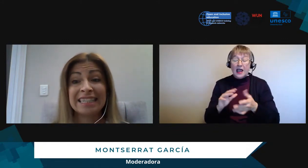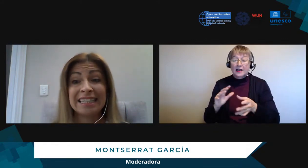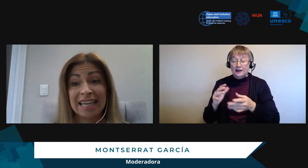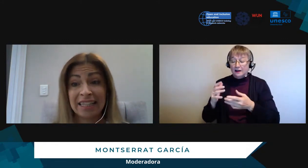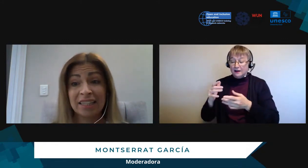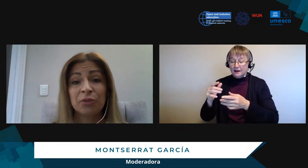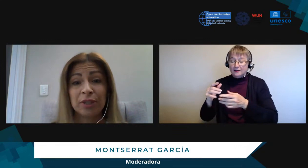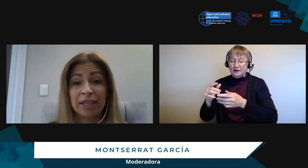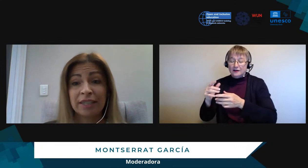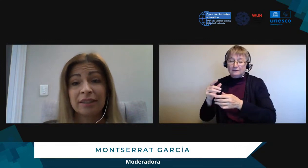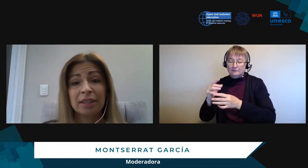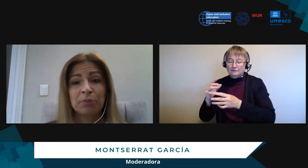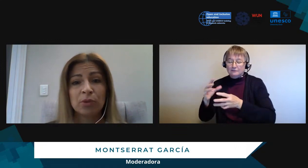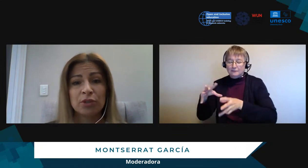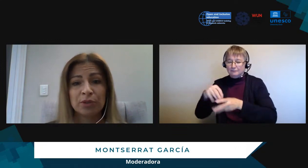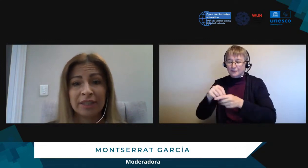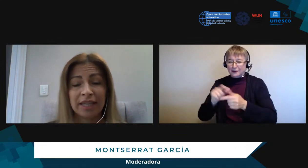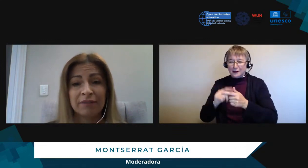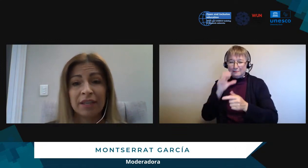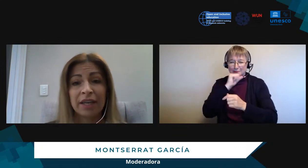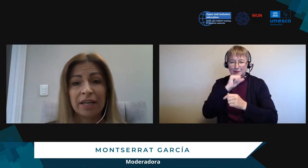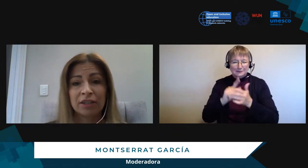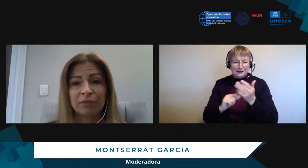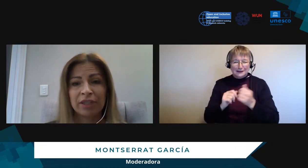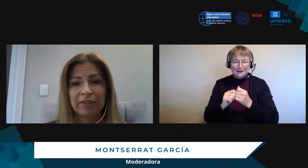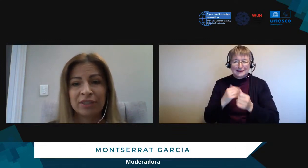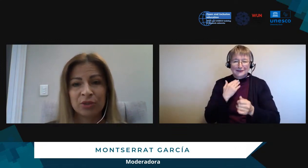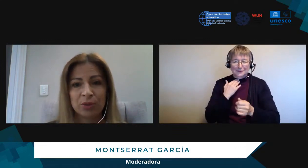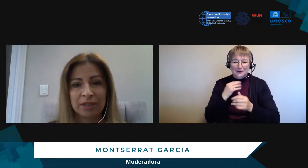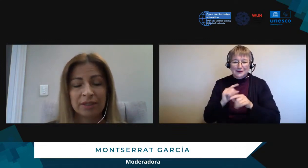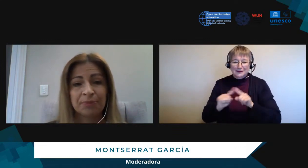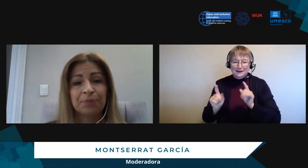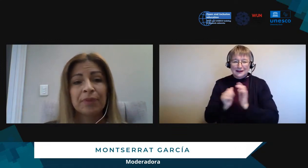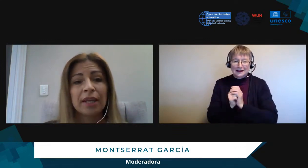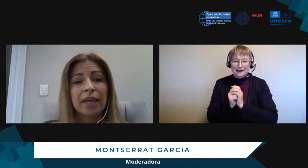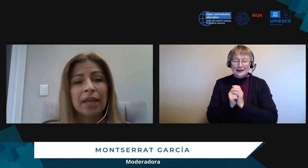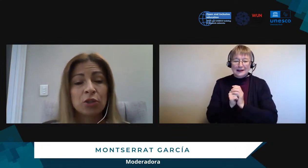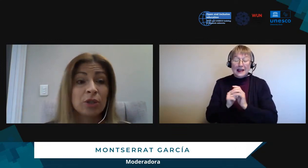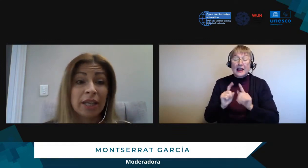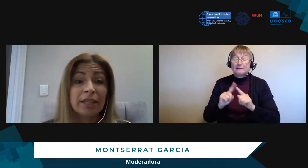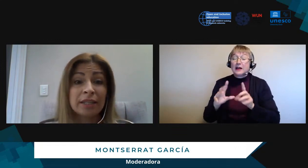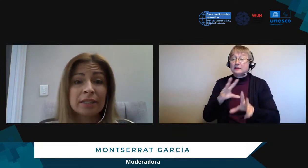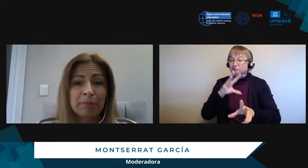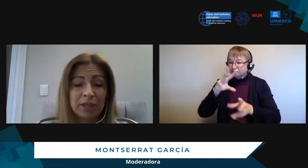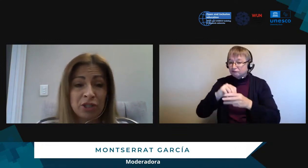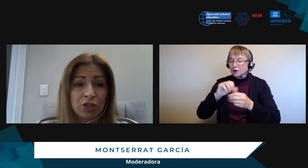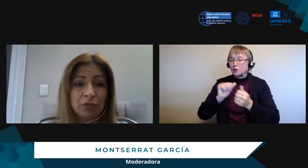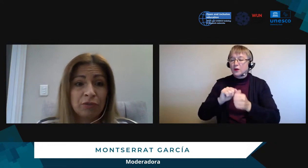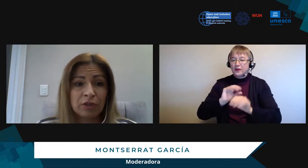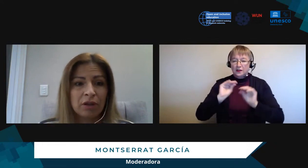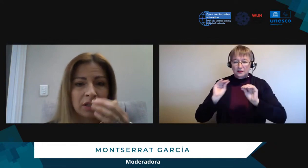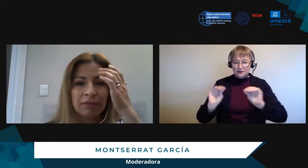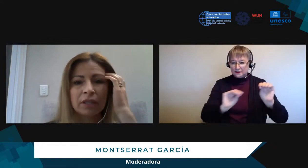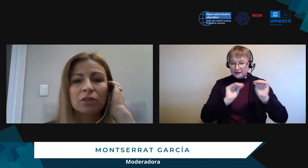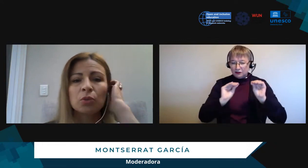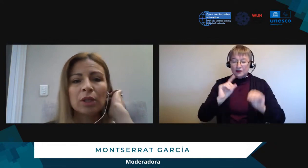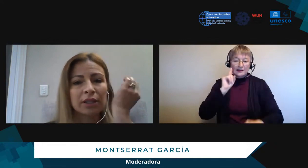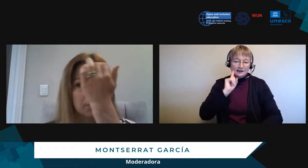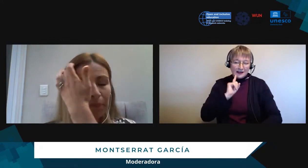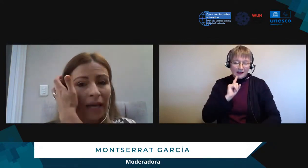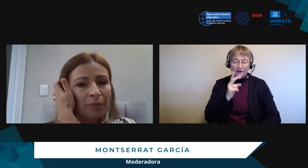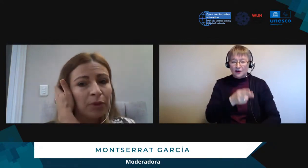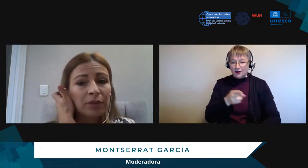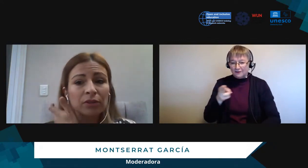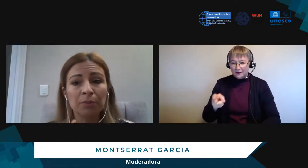She has designed and created ebooks for deaf and hard of hearing students. Today, it is a pleasure for all of us